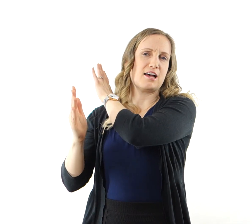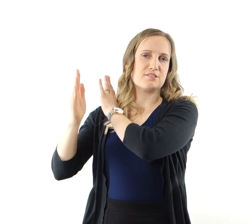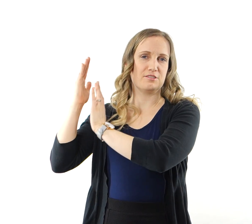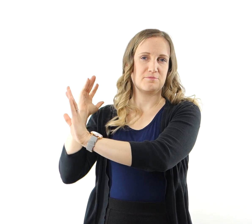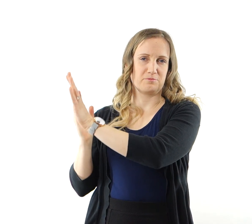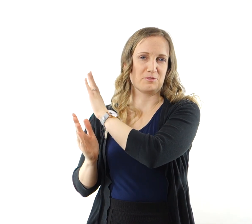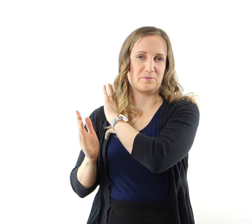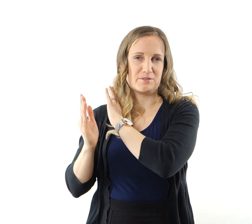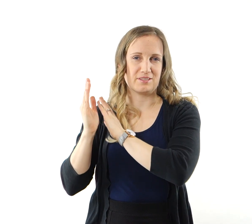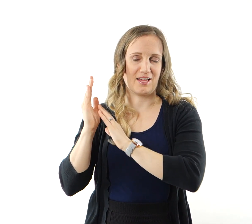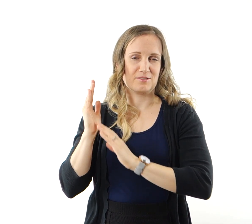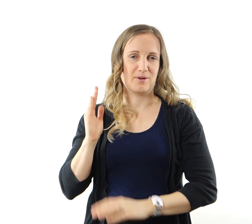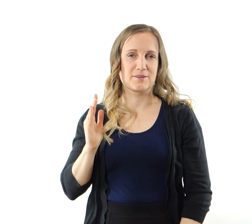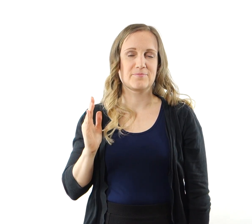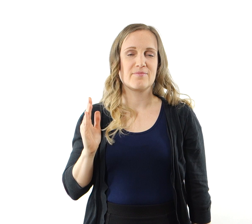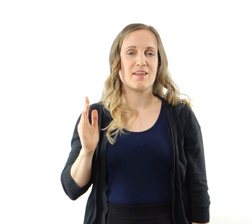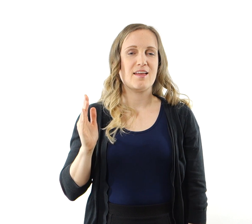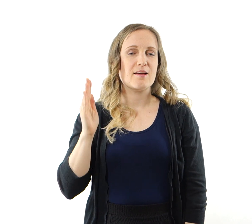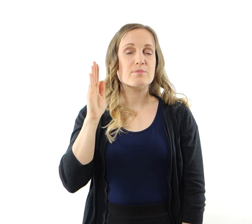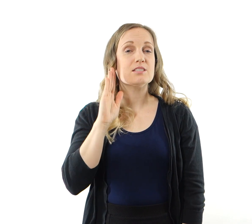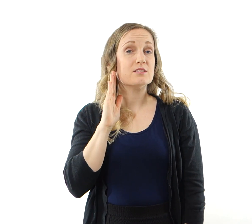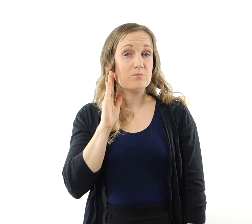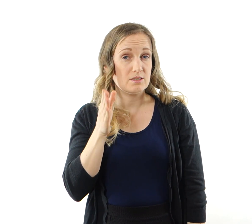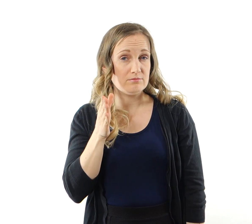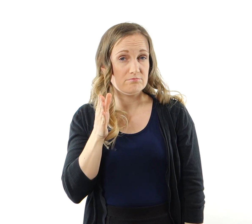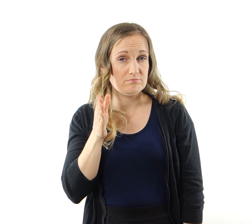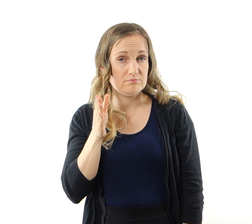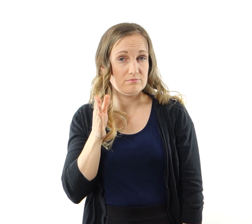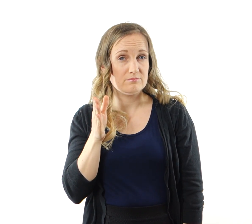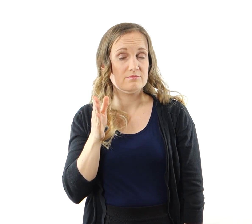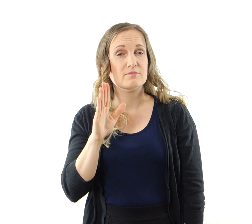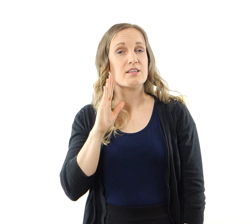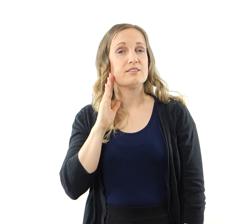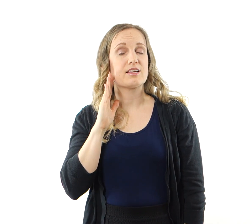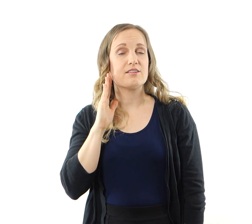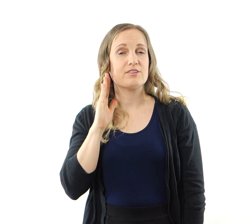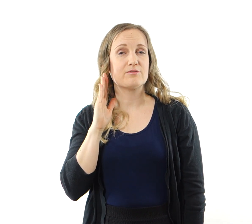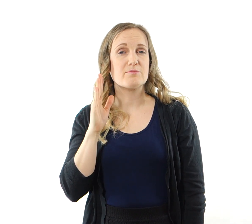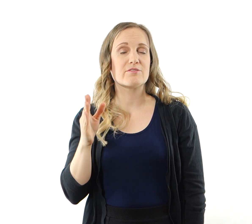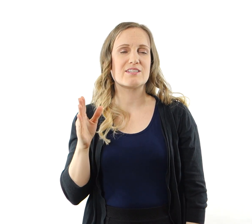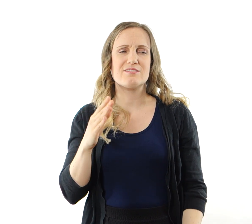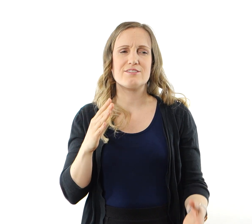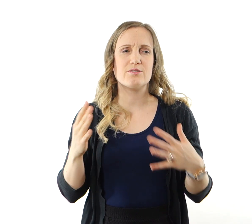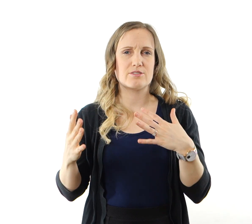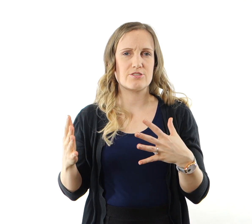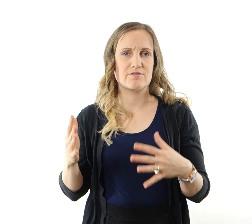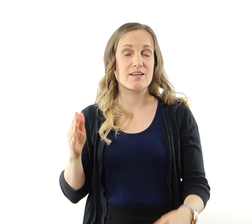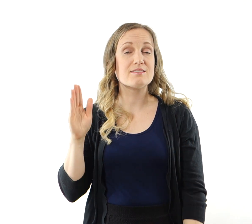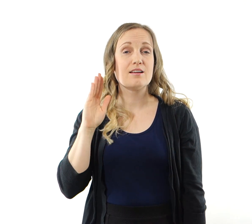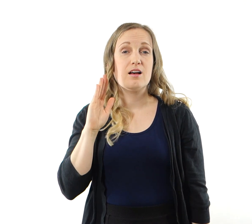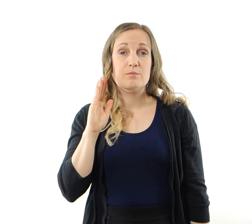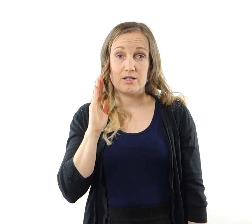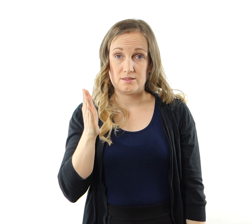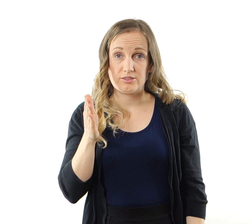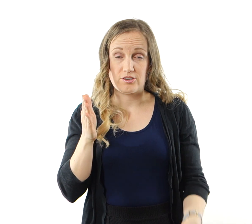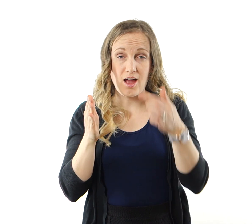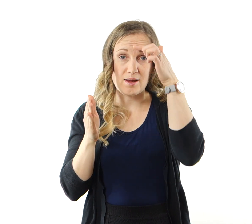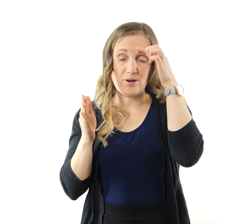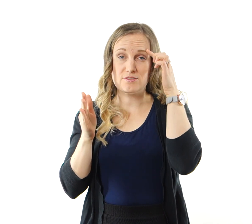past, which we'll be using that as well. But this is will. It's kind of here from your face. You don't touch your face, but your eyebrows are